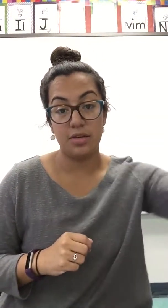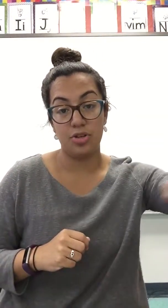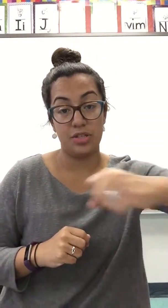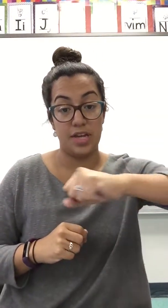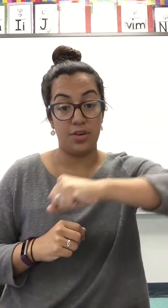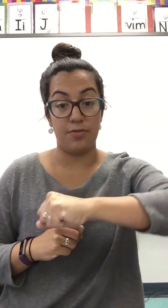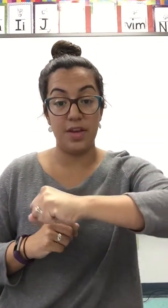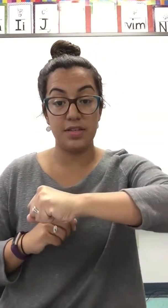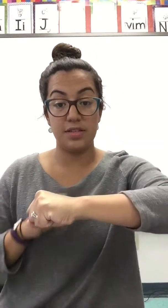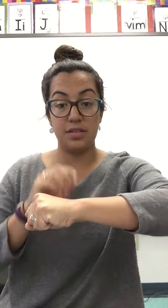A-S-L.